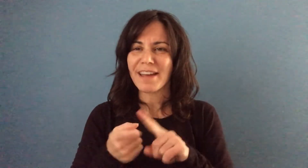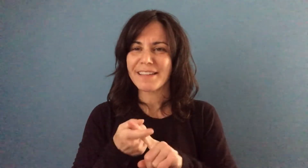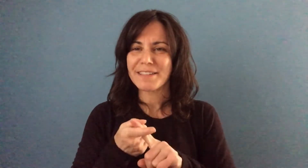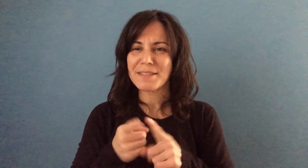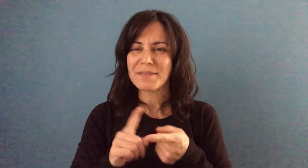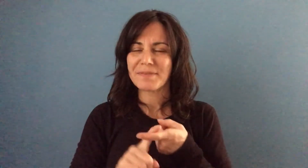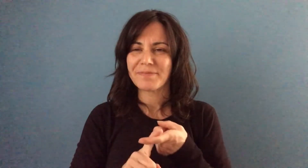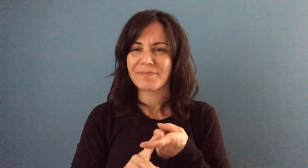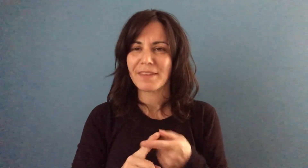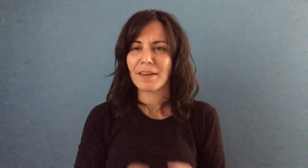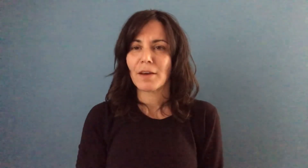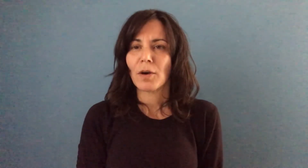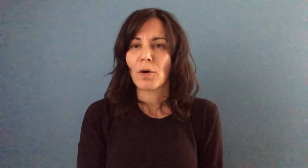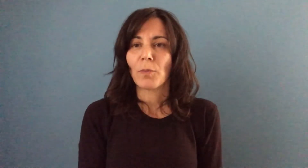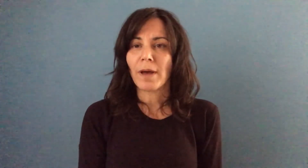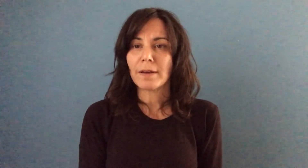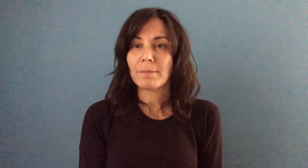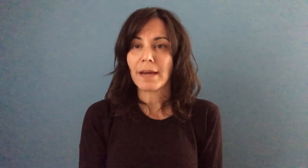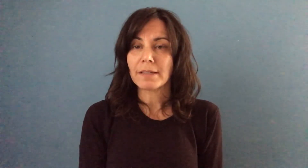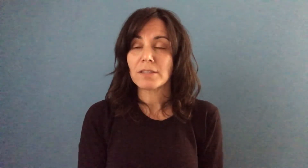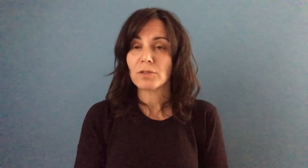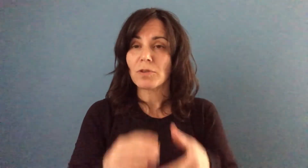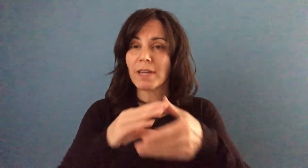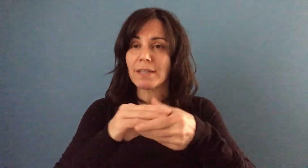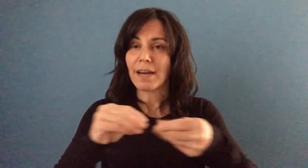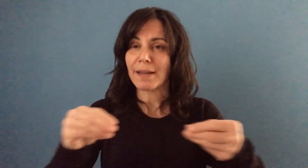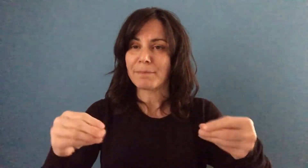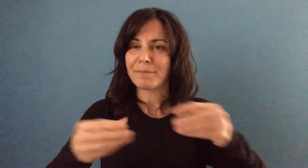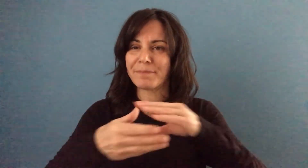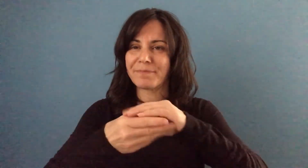friends. Welcome back to Storytime.